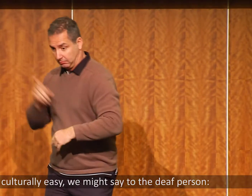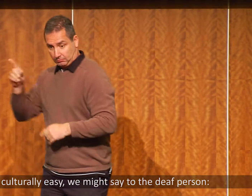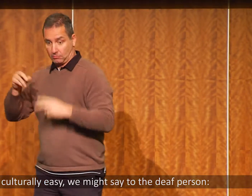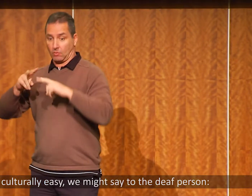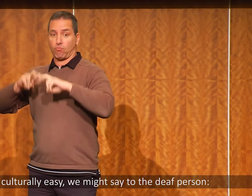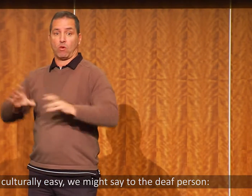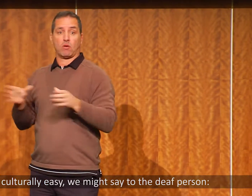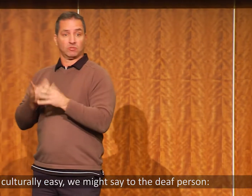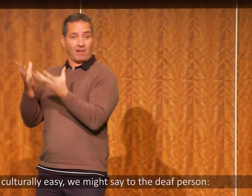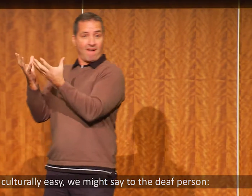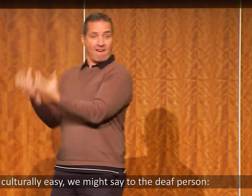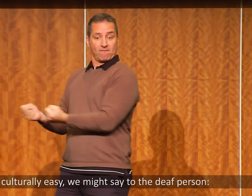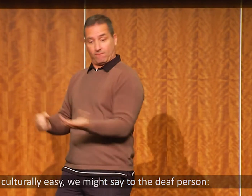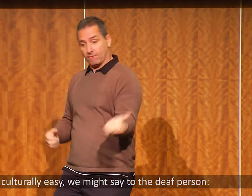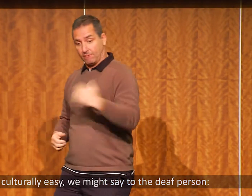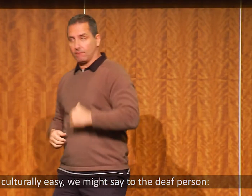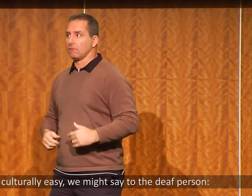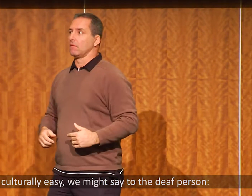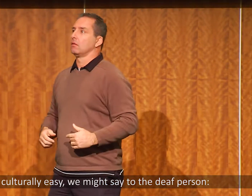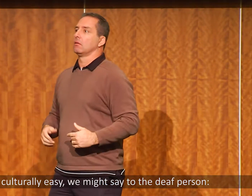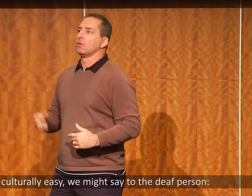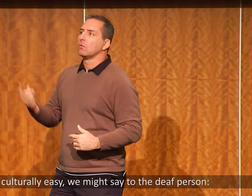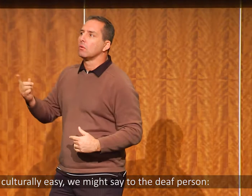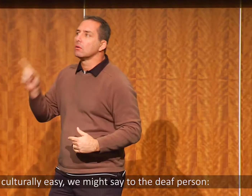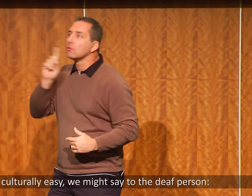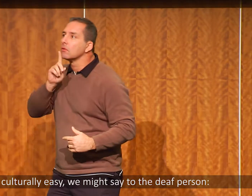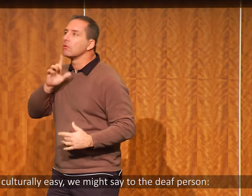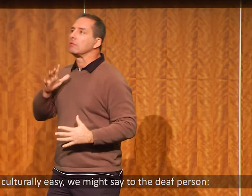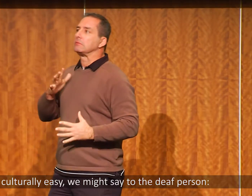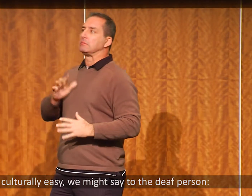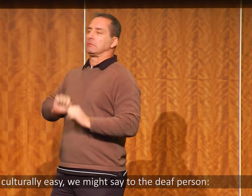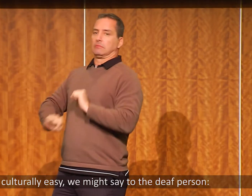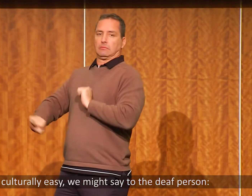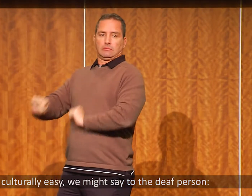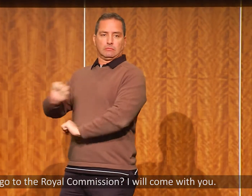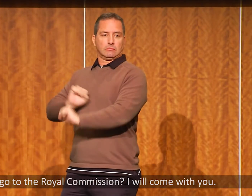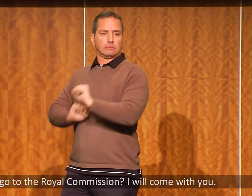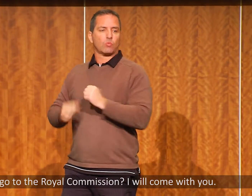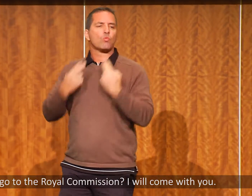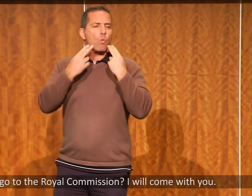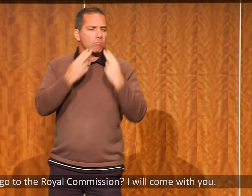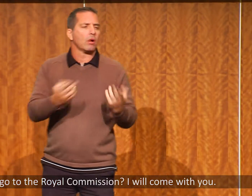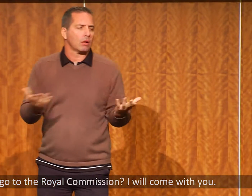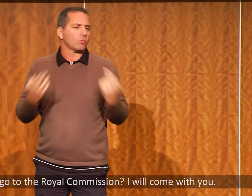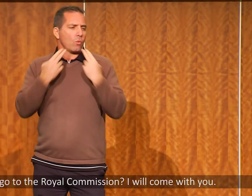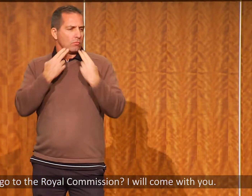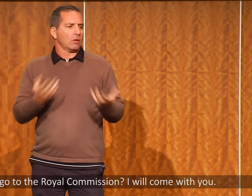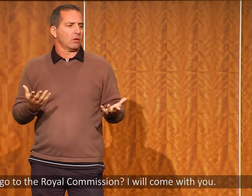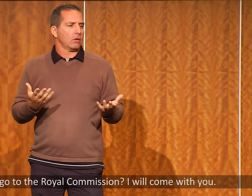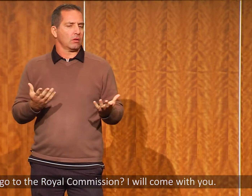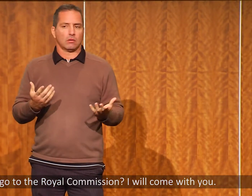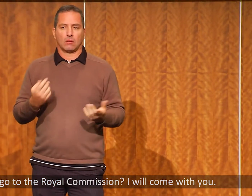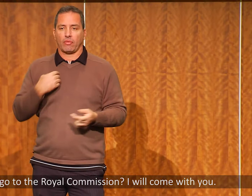easy and, you know, culturally easy, we might say to the deaf person, you want to go to the